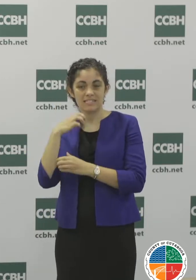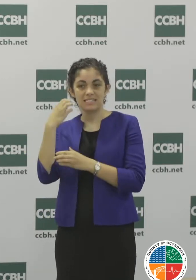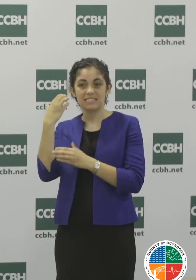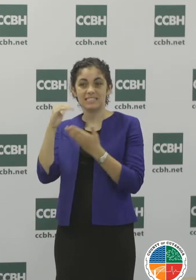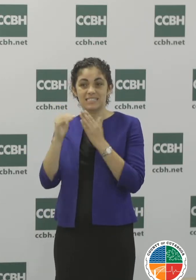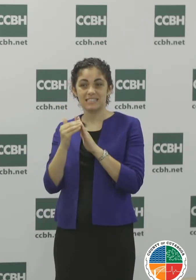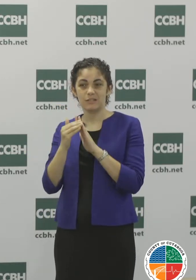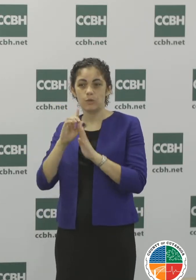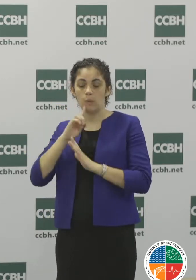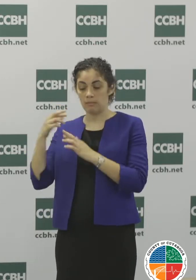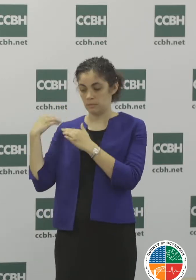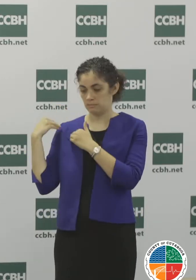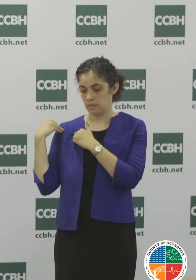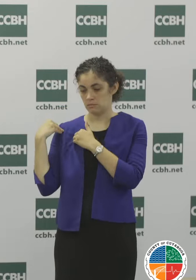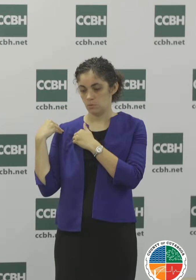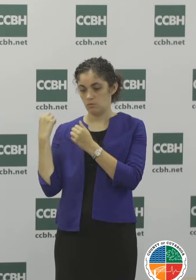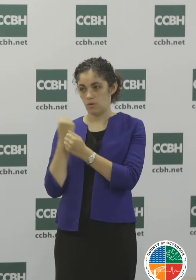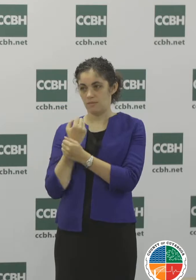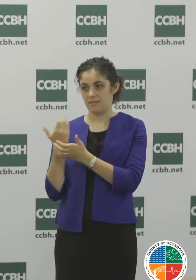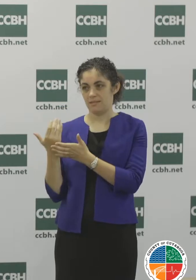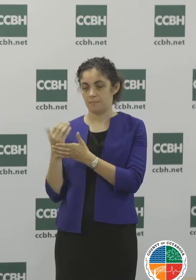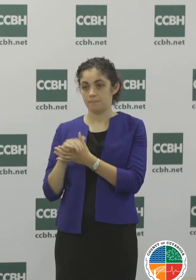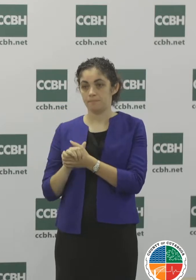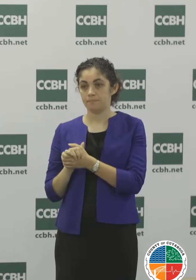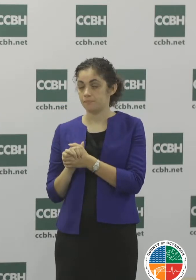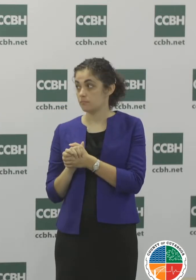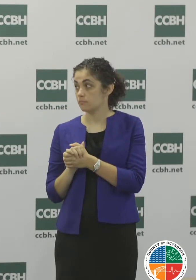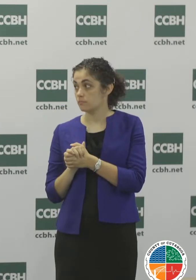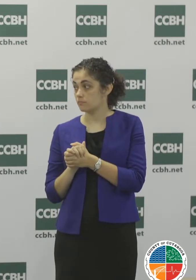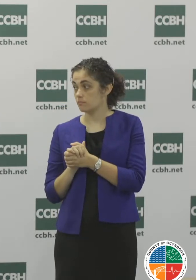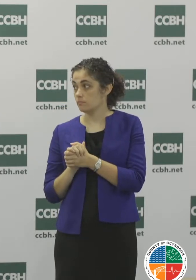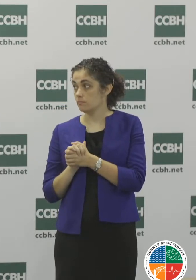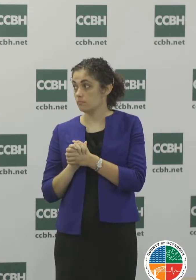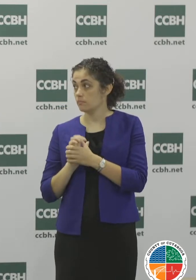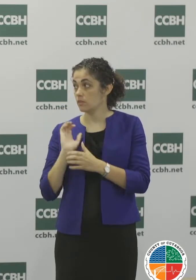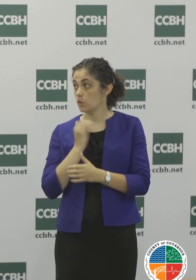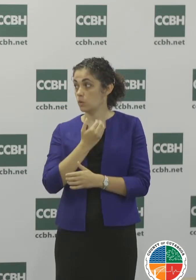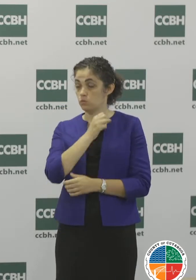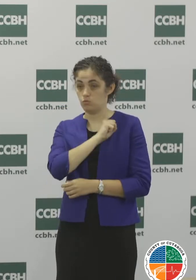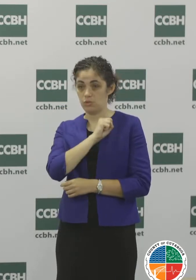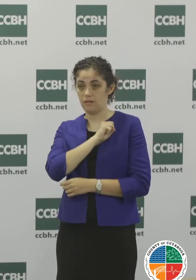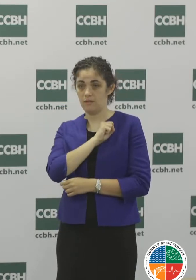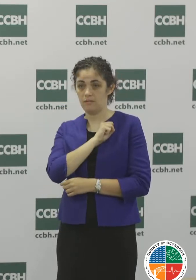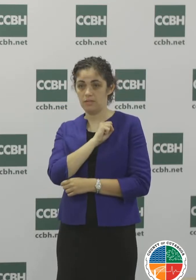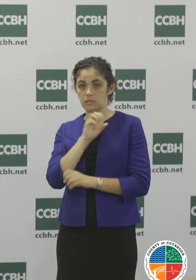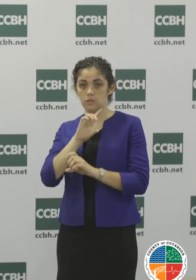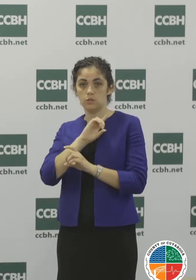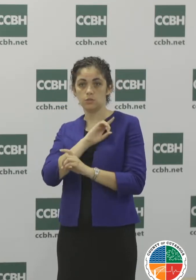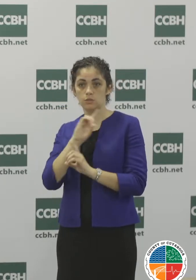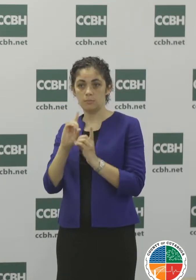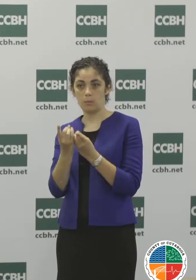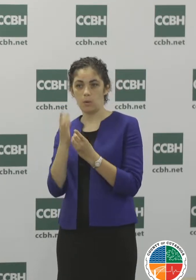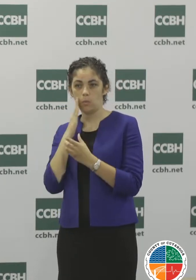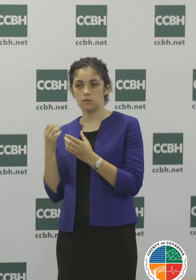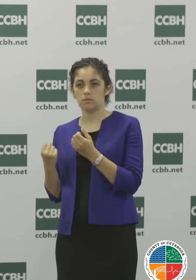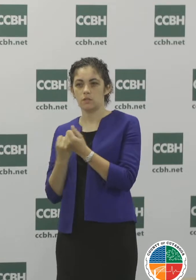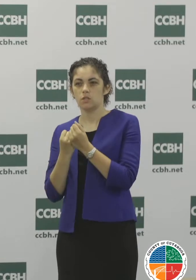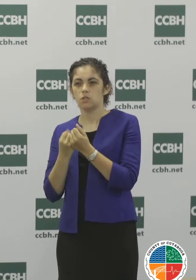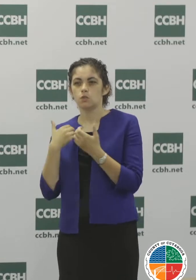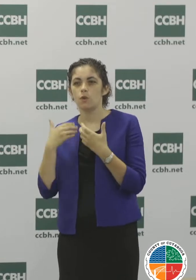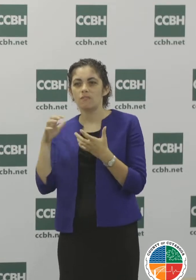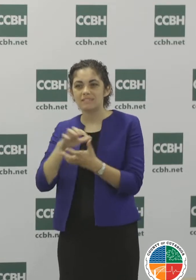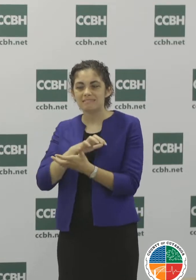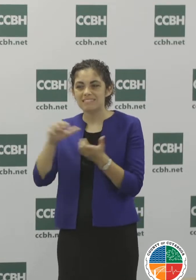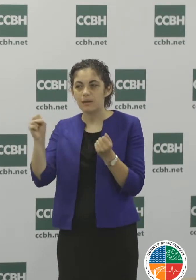the primary responsibility, and our sheriff's department will support them. Do you guys have a damage